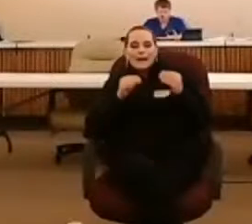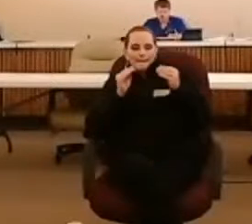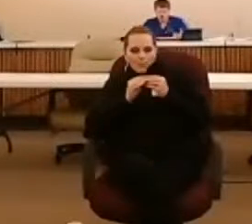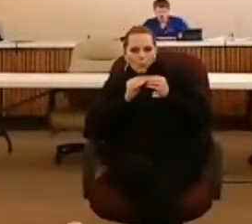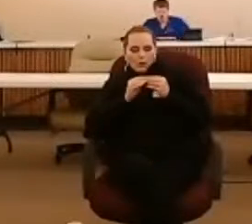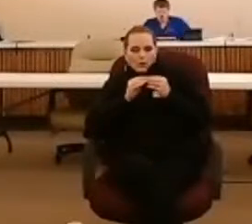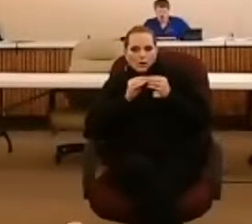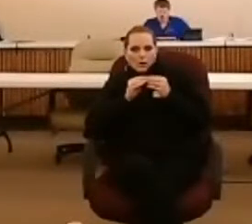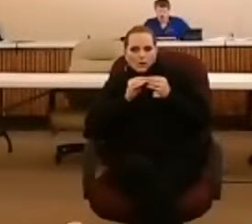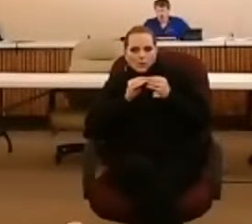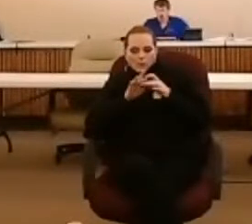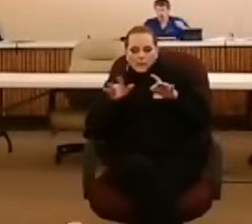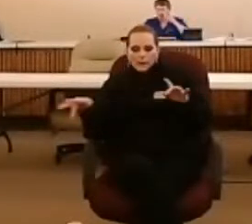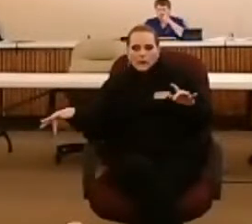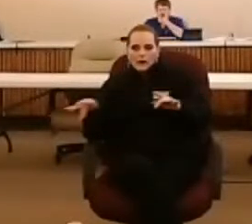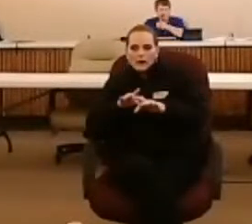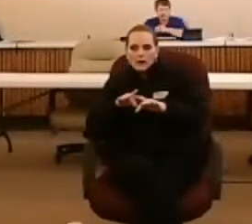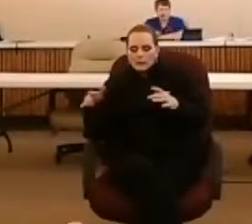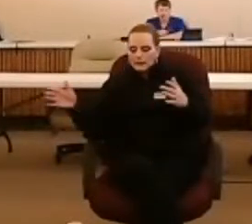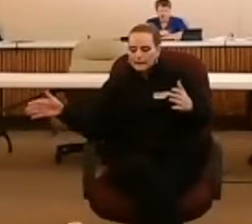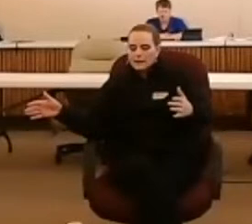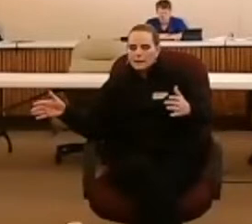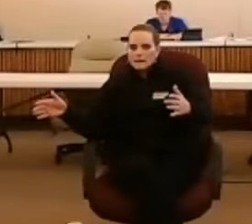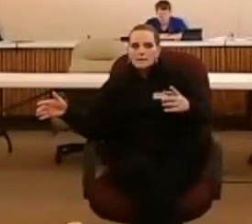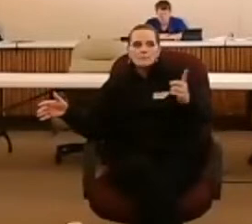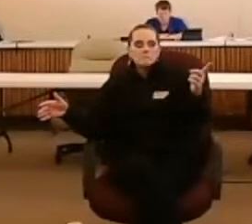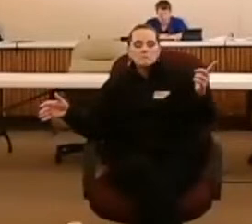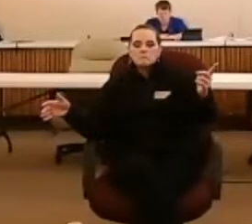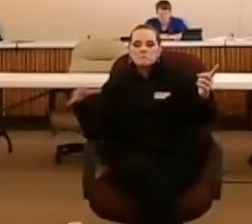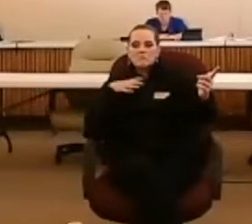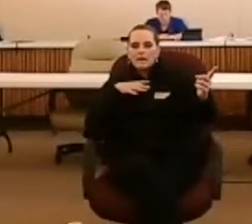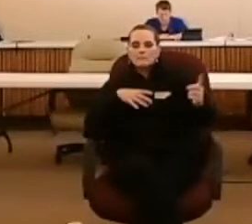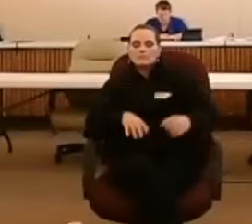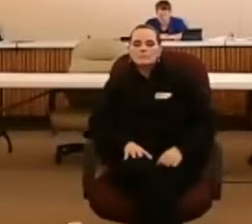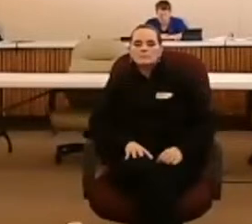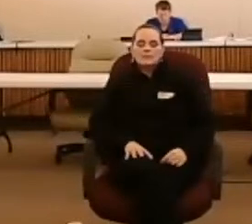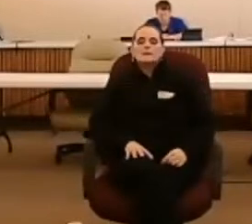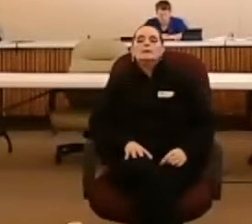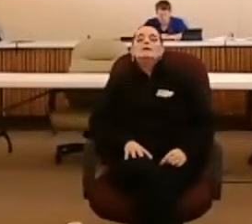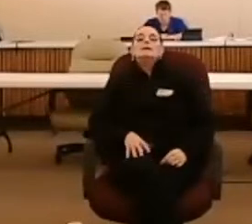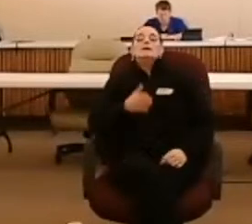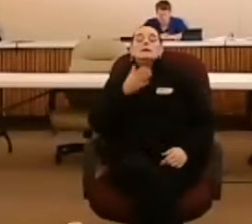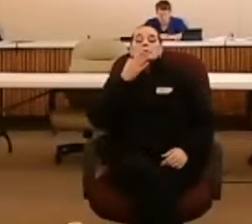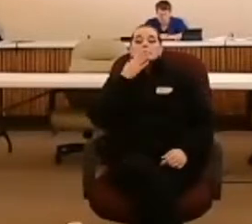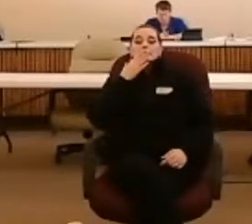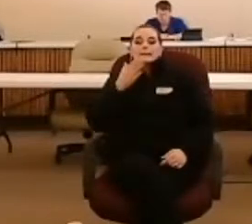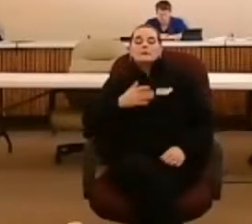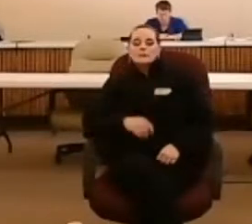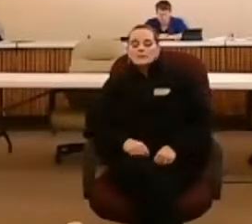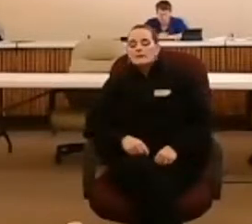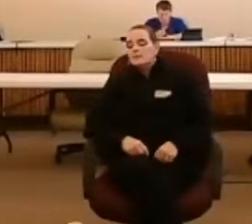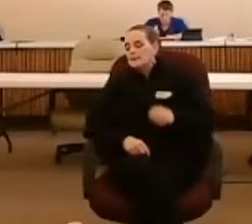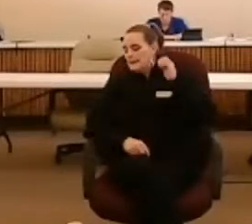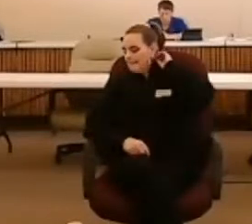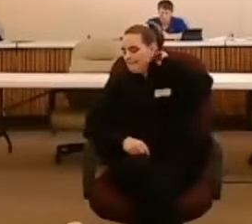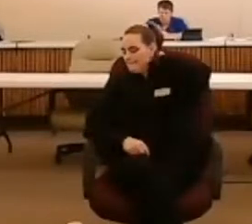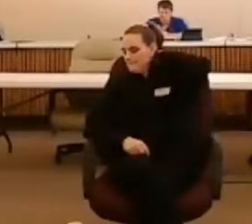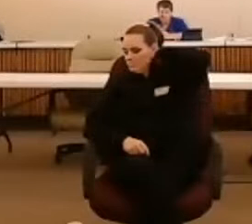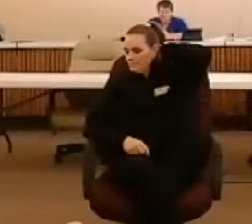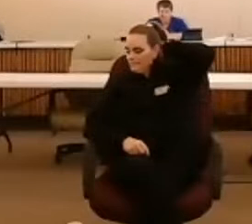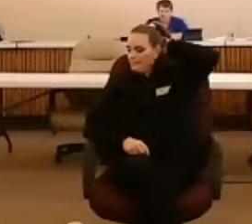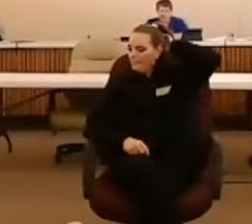be fine. Okay. Great. Okay, thank you very much. Thank you.